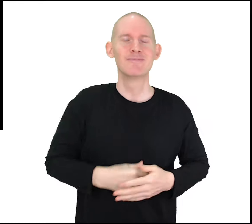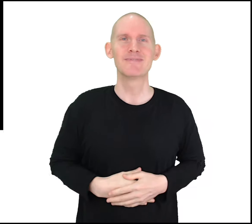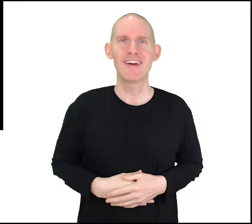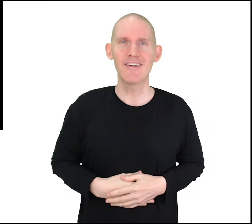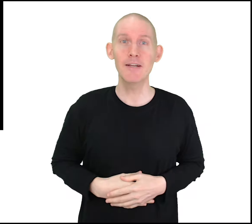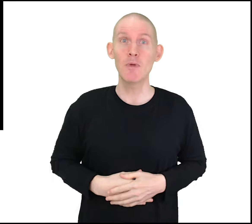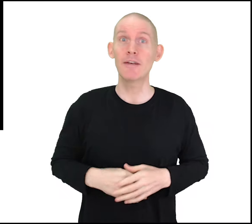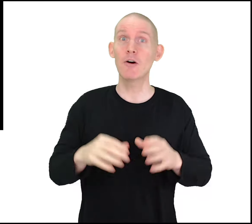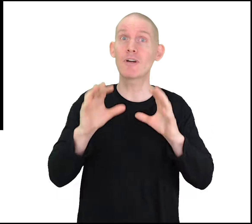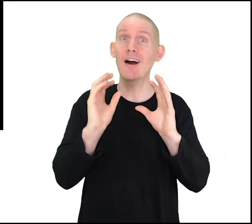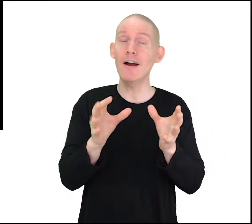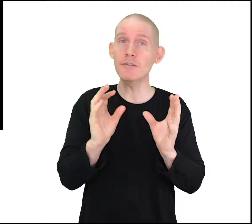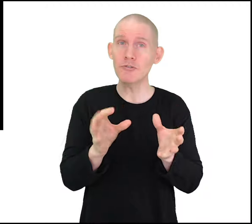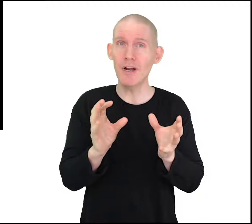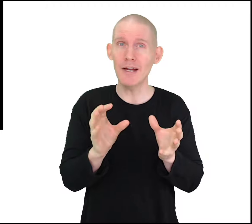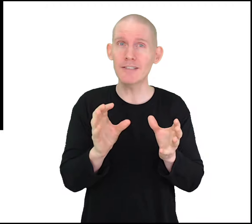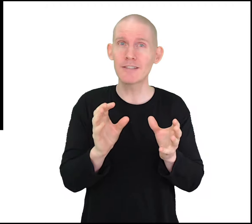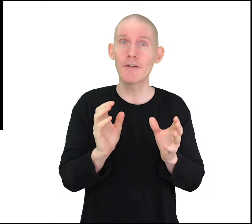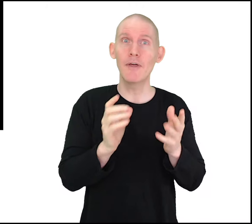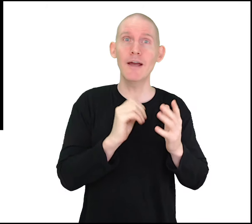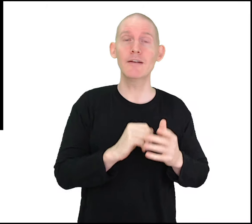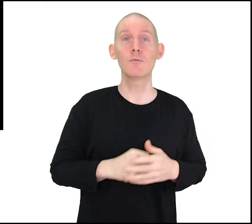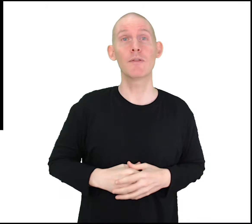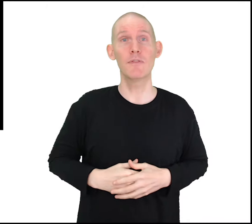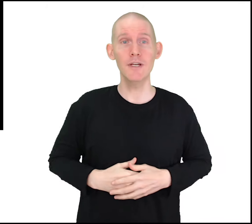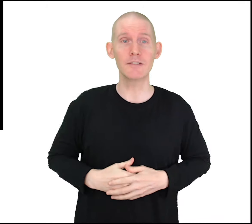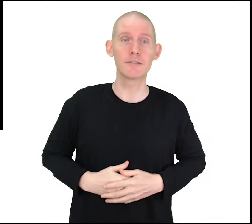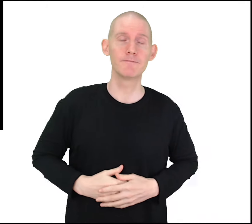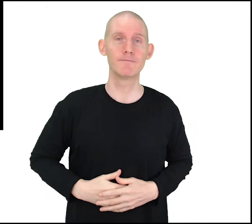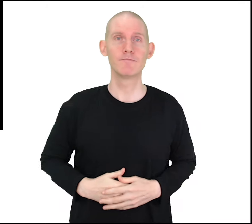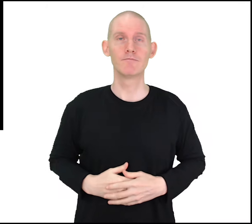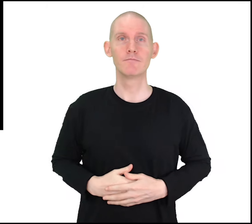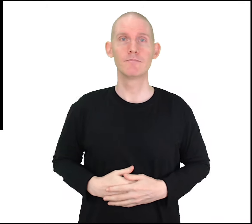All right, now contrast that with this.